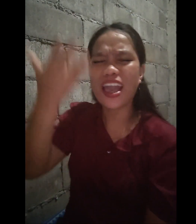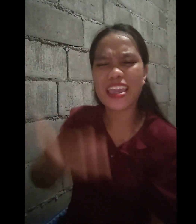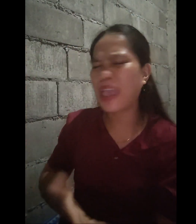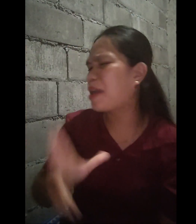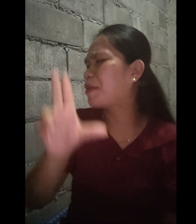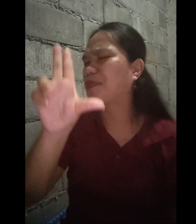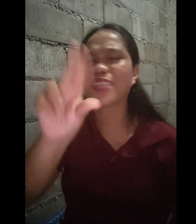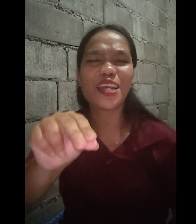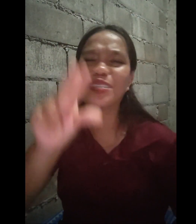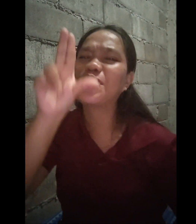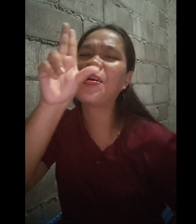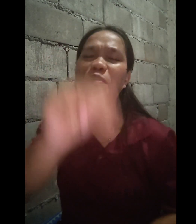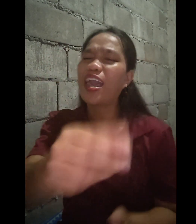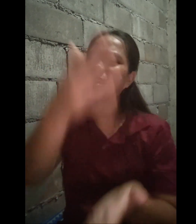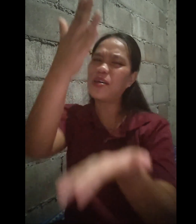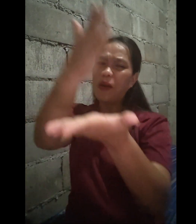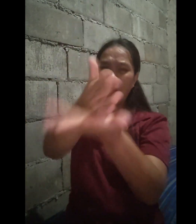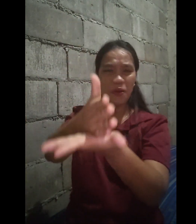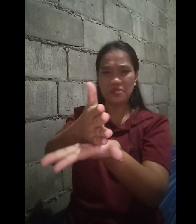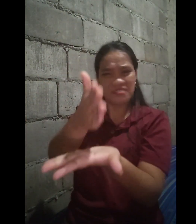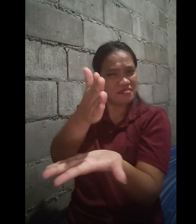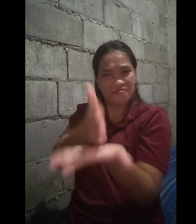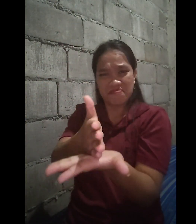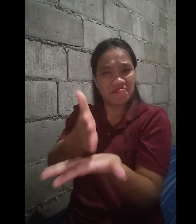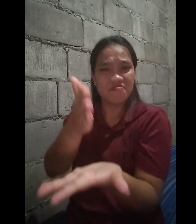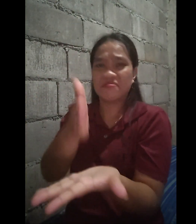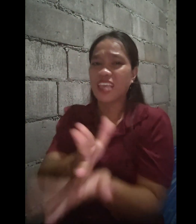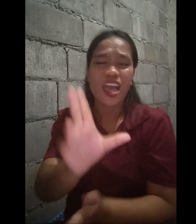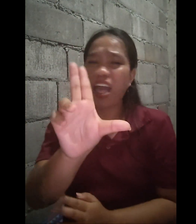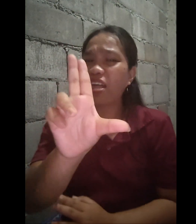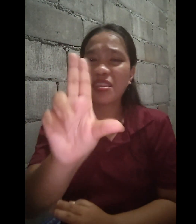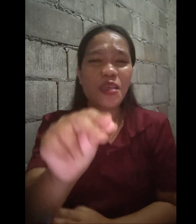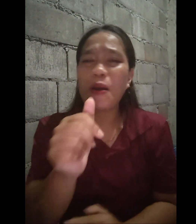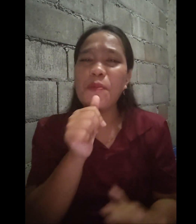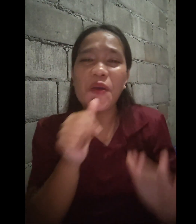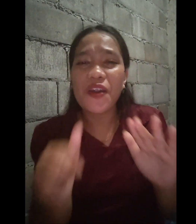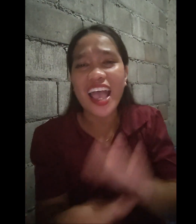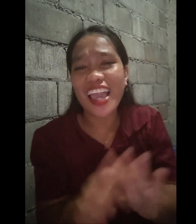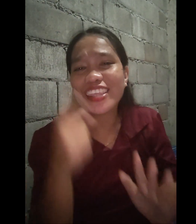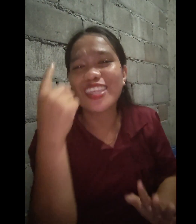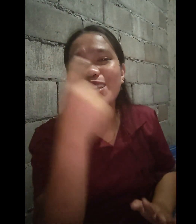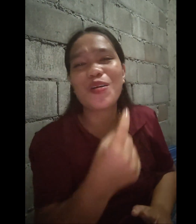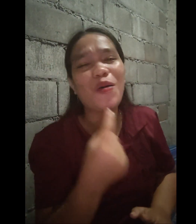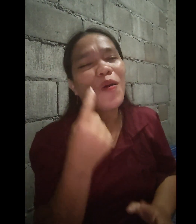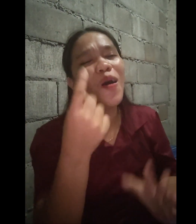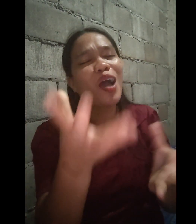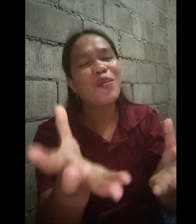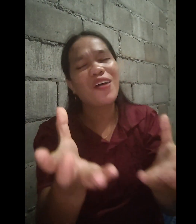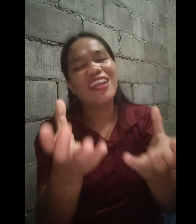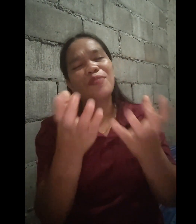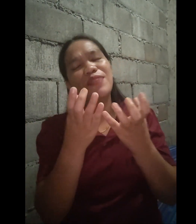who I am. There's no way to hold it in. No more hiding who I